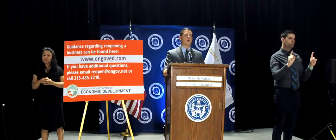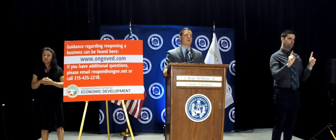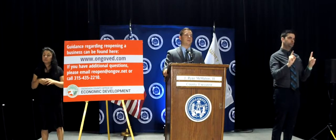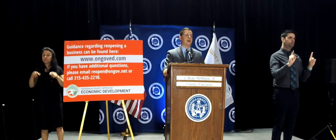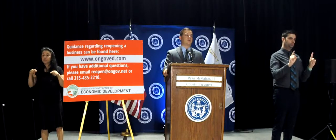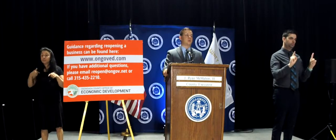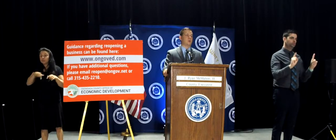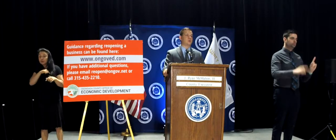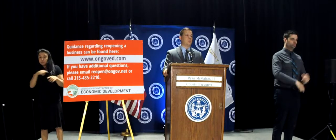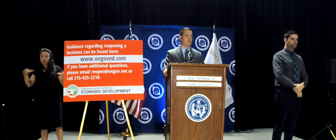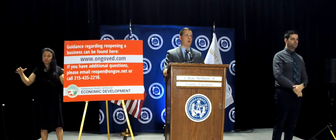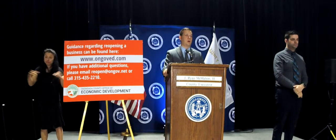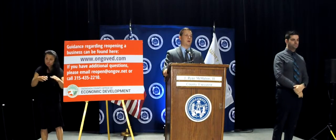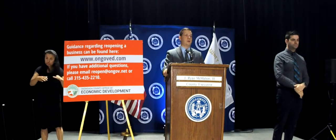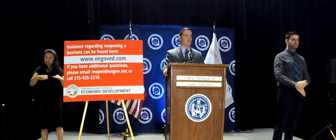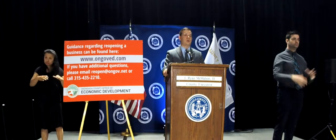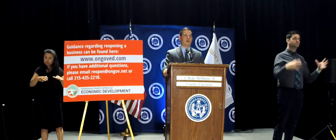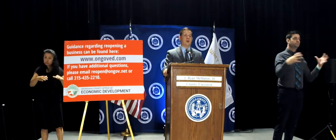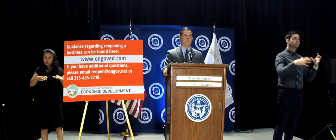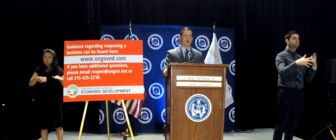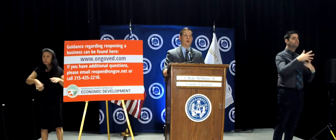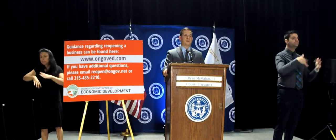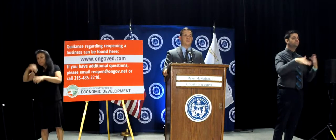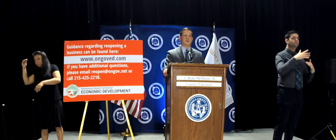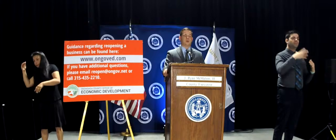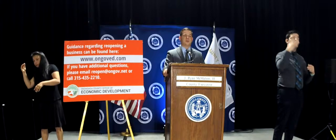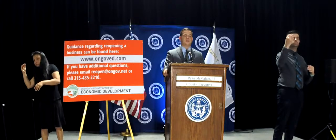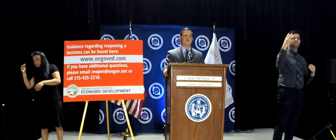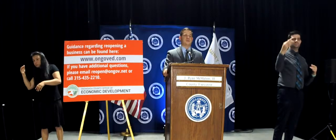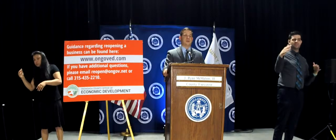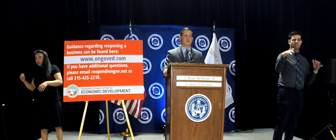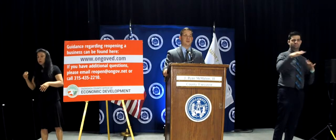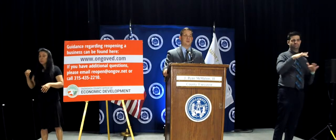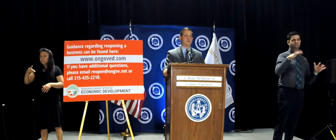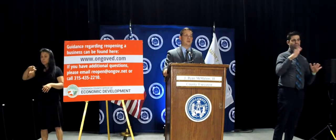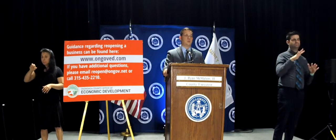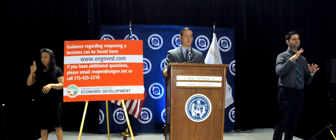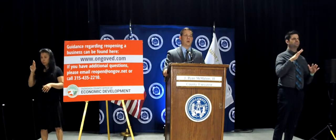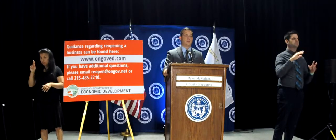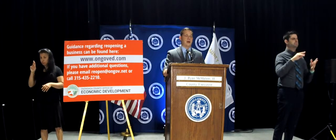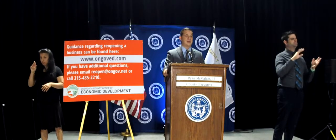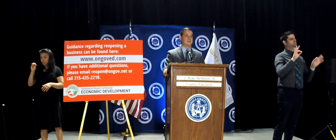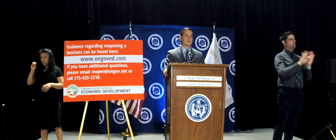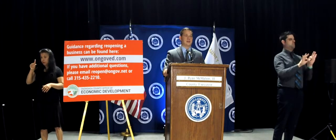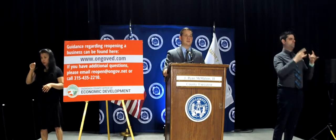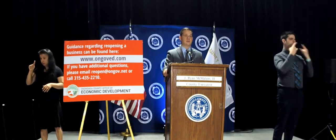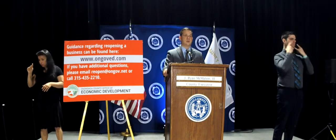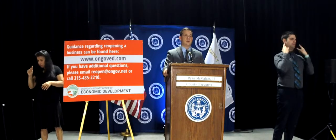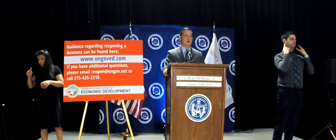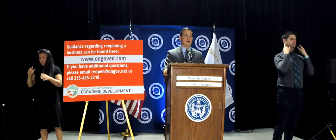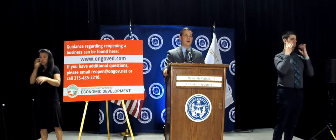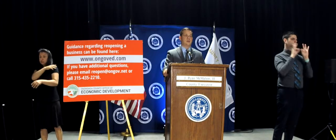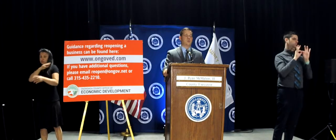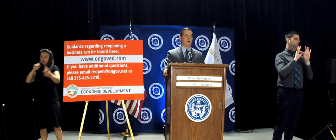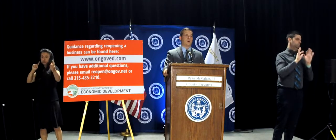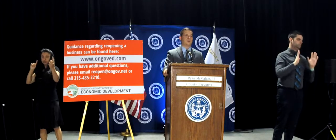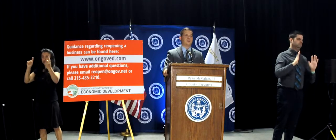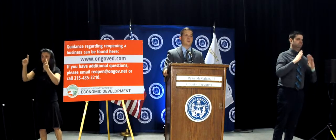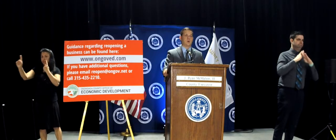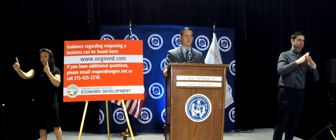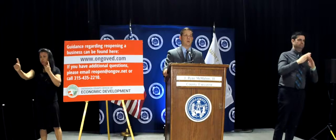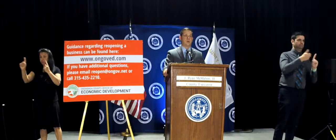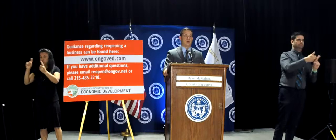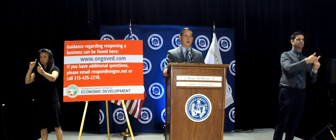more, be outdoors more. When you're in our parks, if you're within 6 feet of each other, you need to be wearing a mask. It's